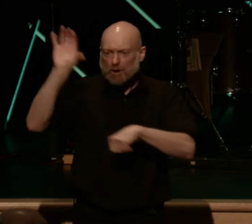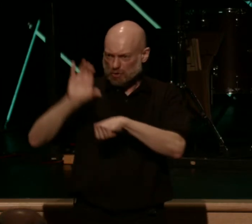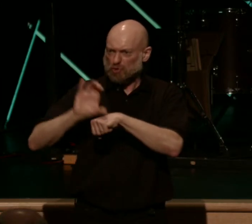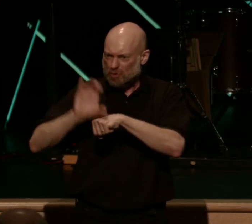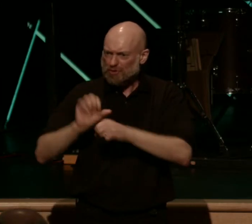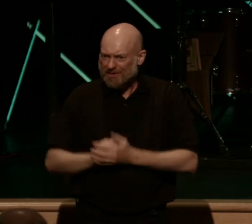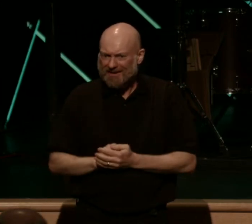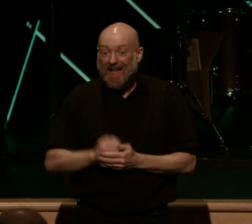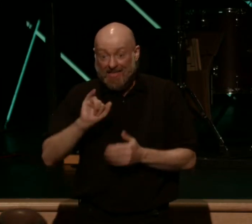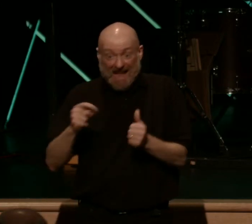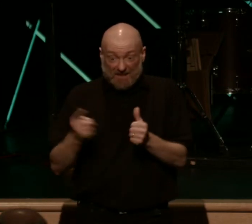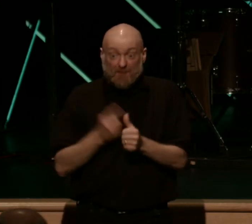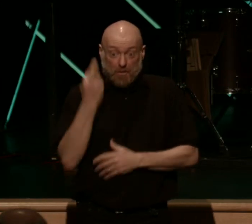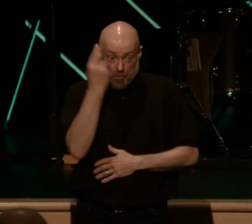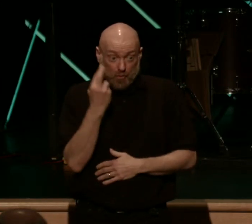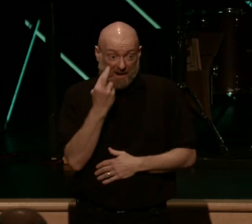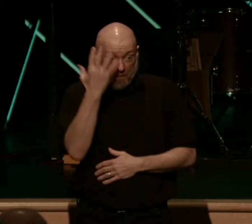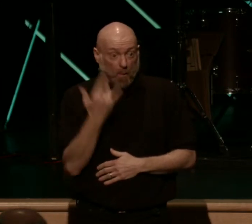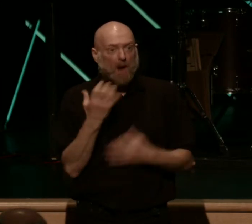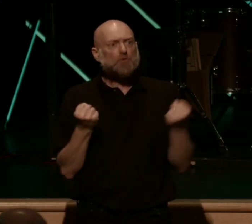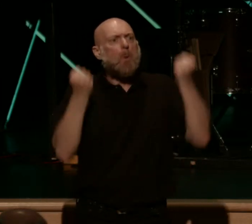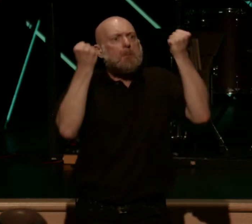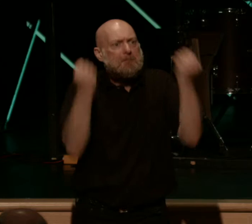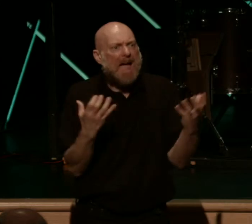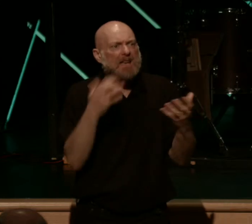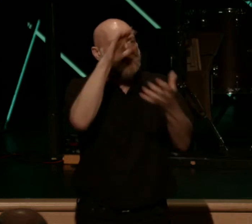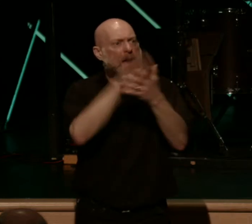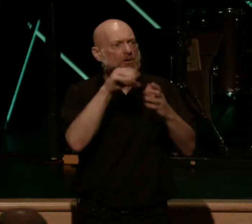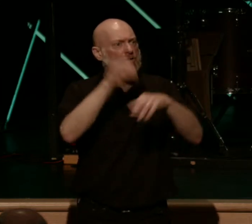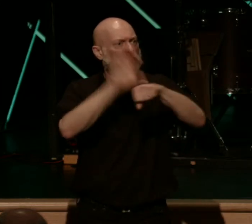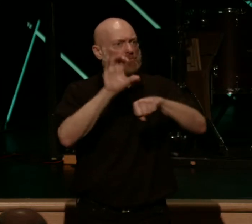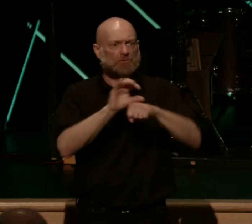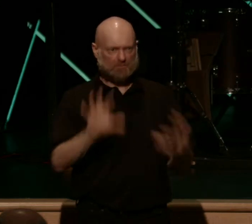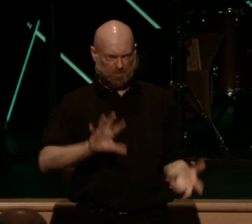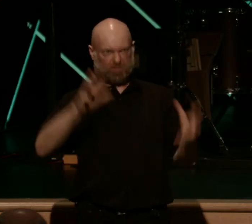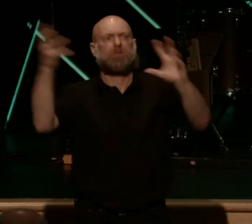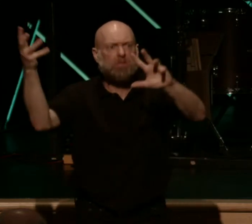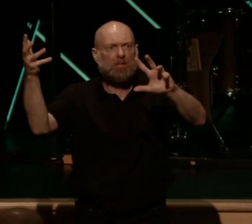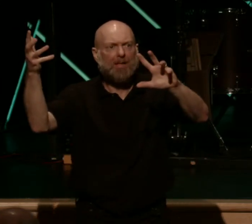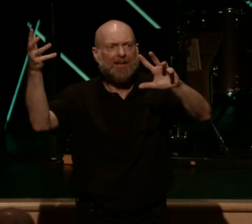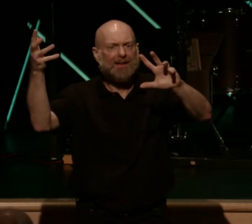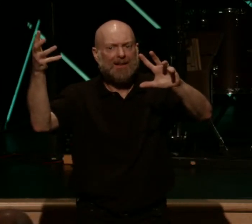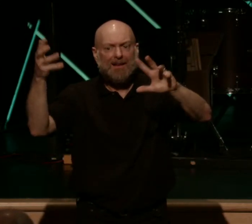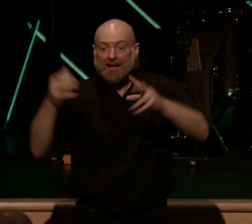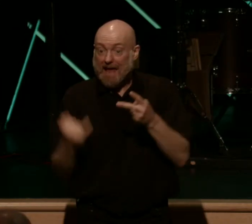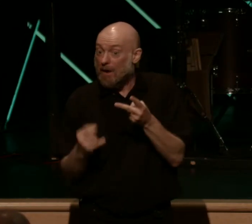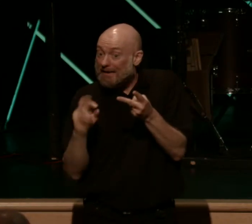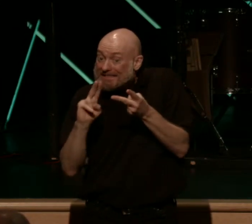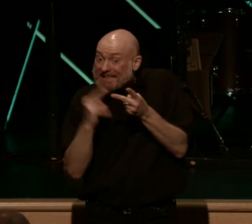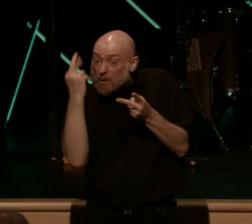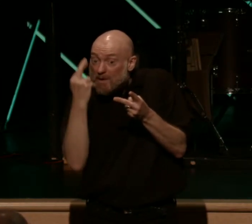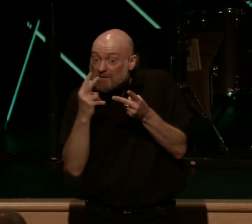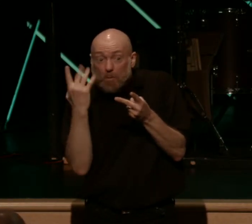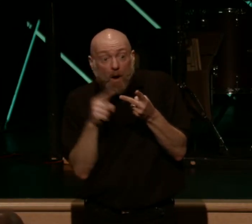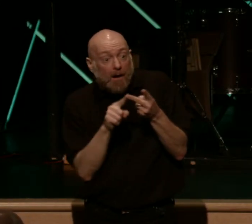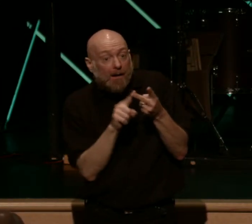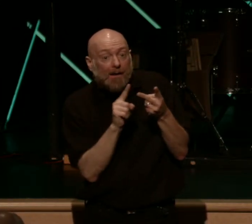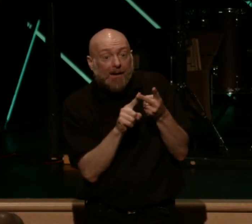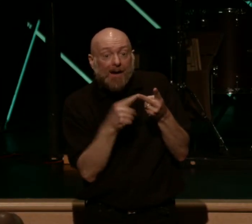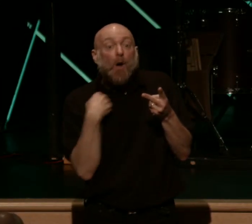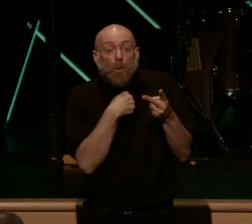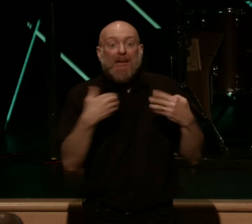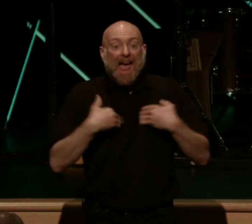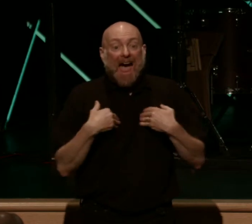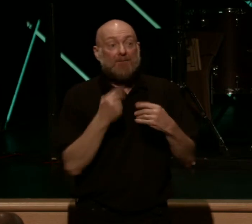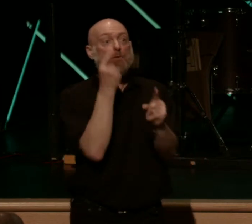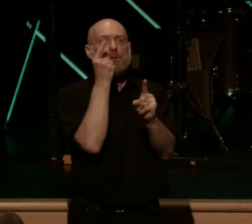church. That's the first reason why so many marriages in the church end up in so much trouble. Here's the second reason. It's this. It's when we have the